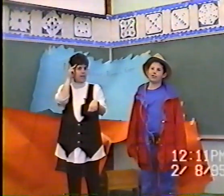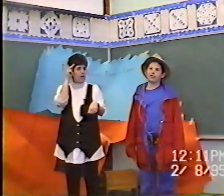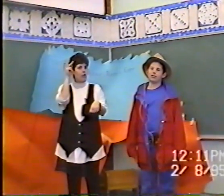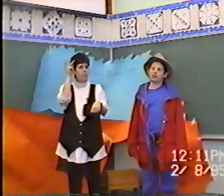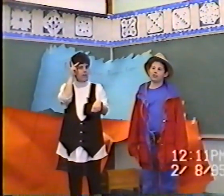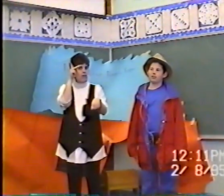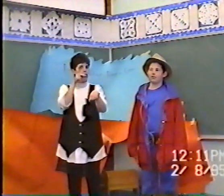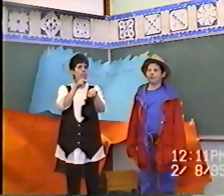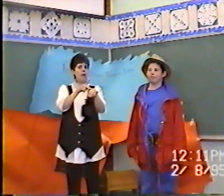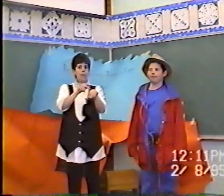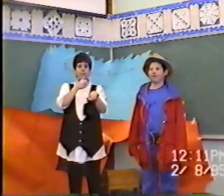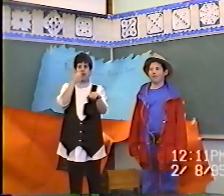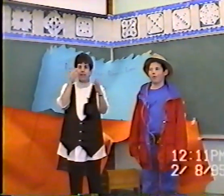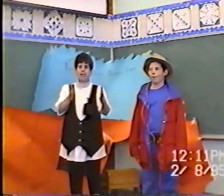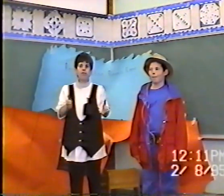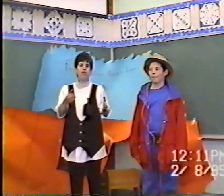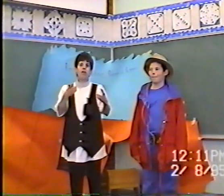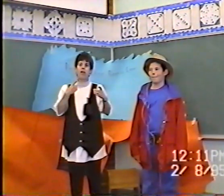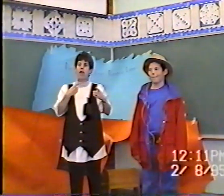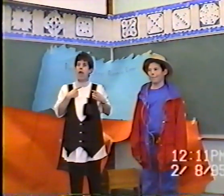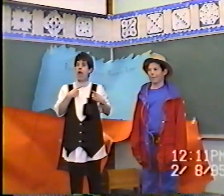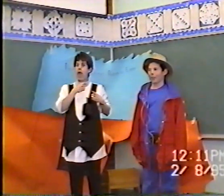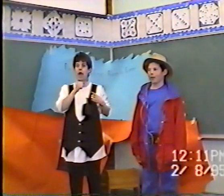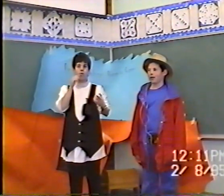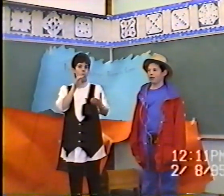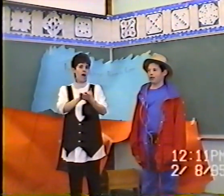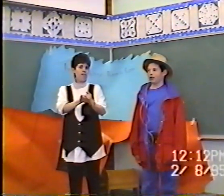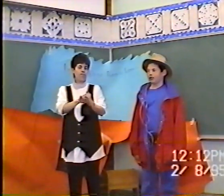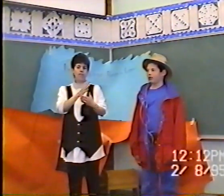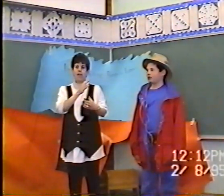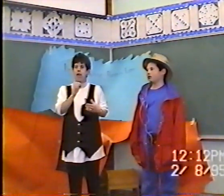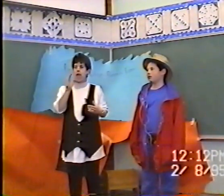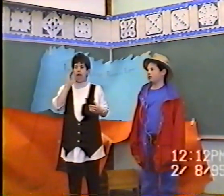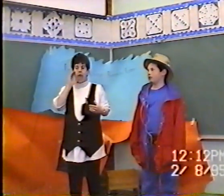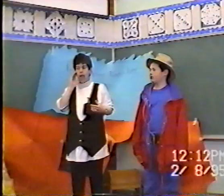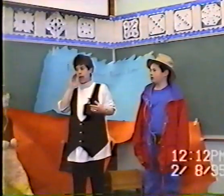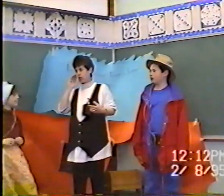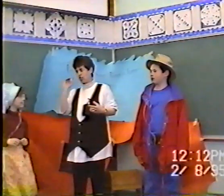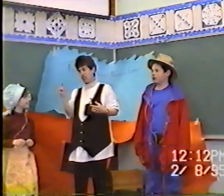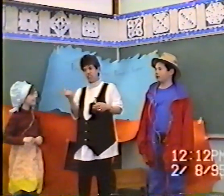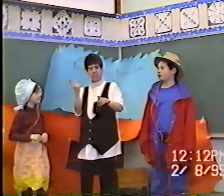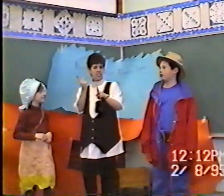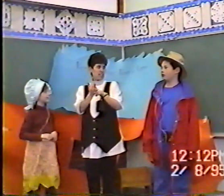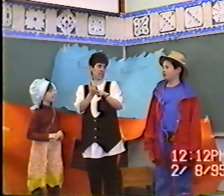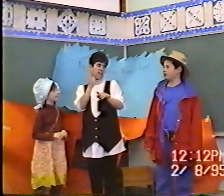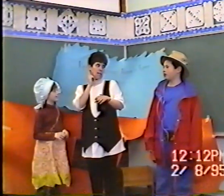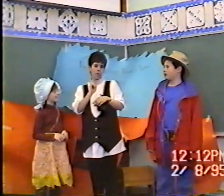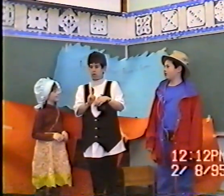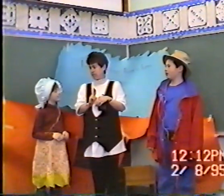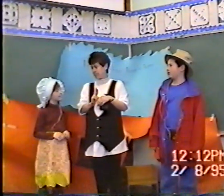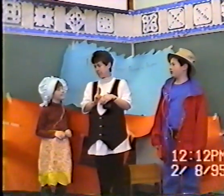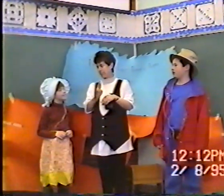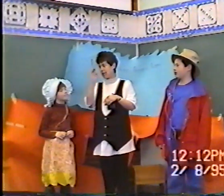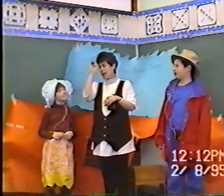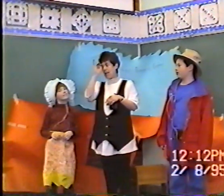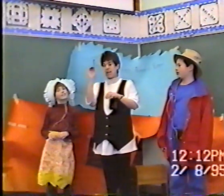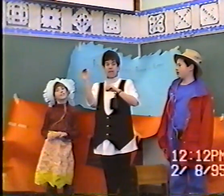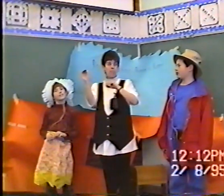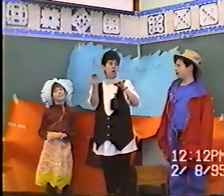Peter, Peter, pumpkin eater, had a wife and couldn't keep her. He put